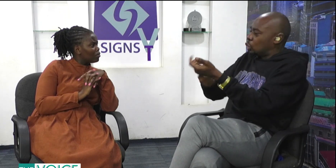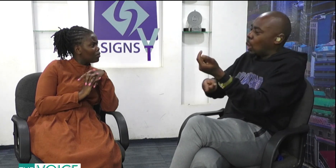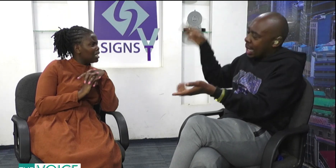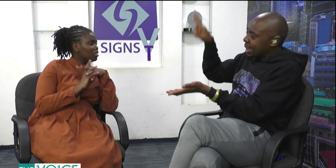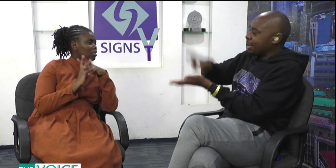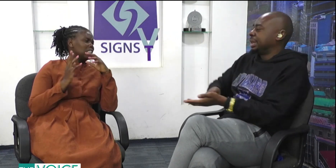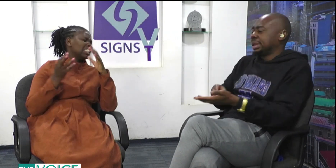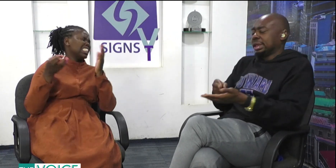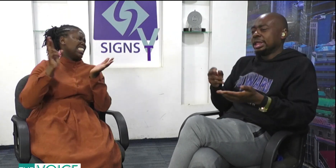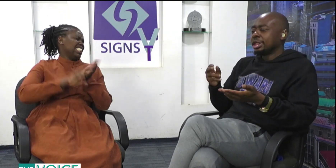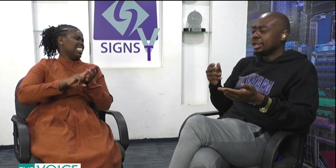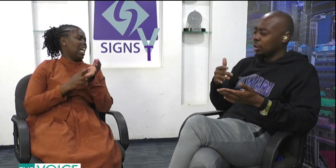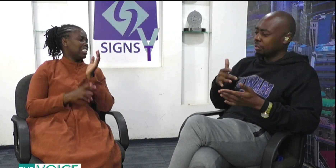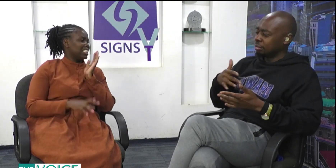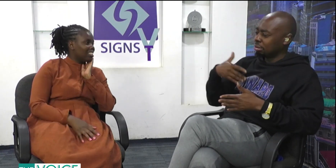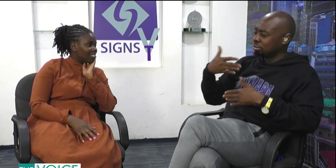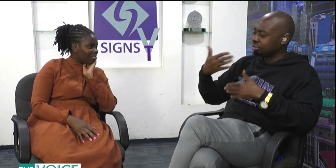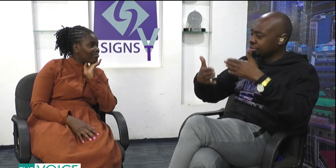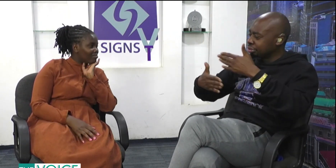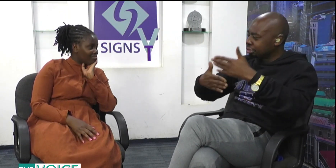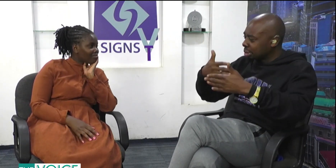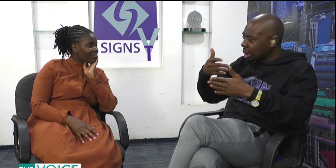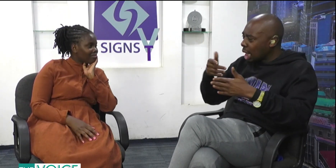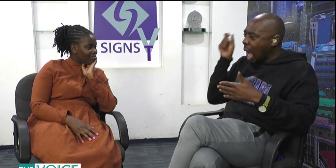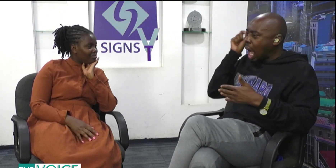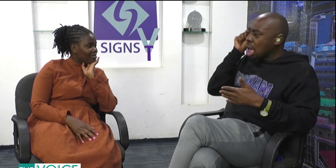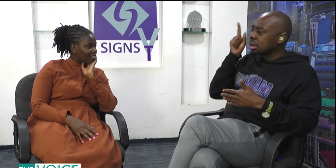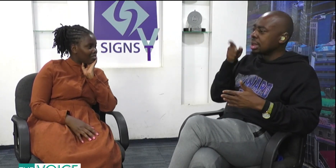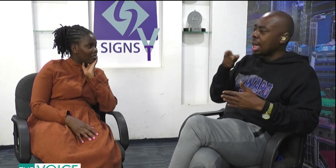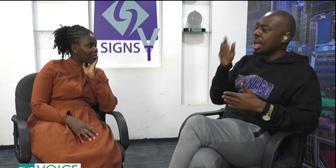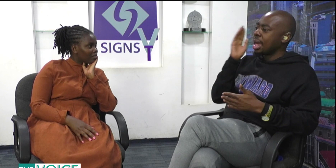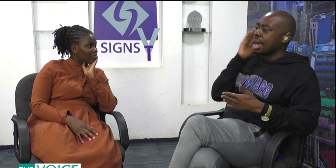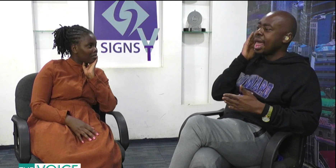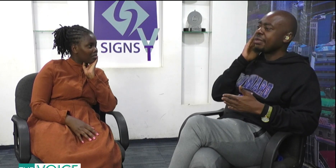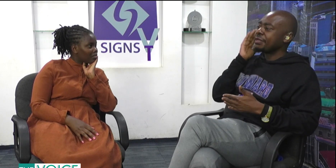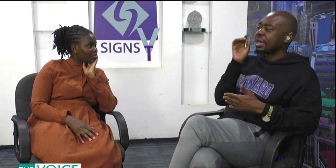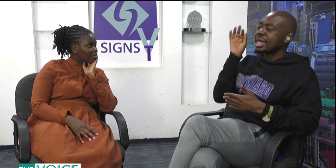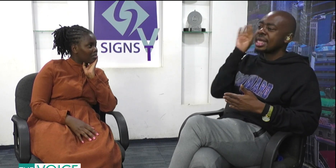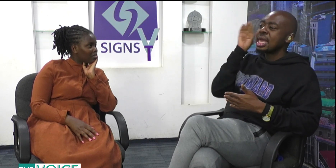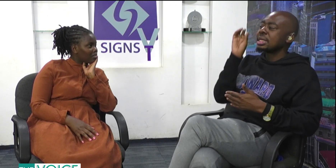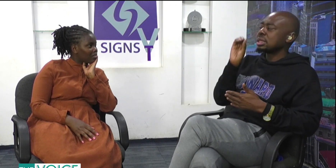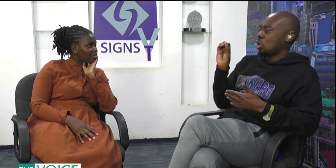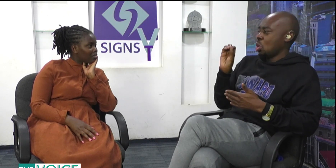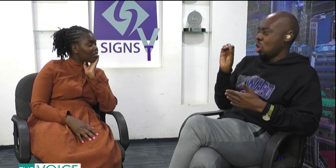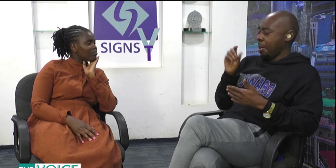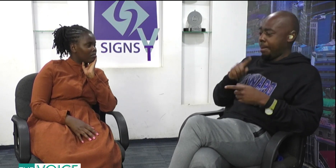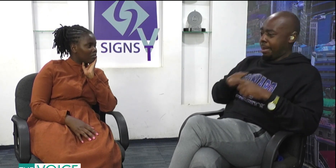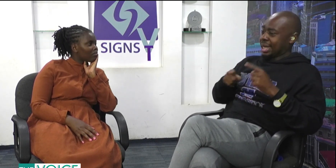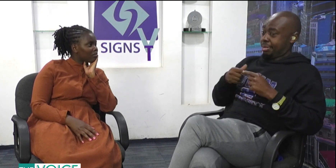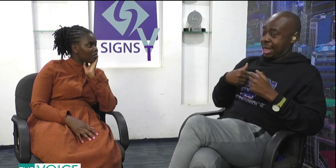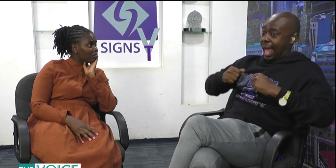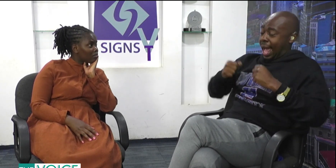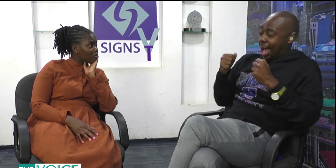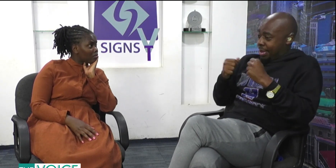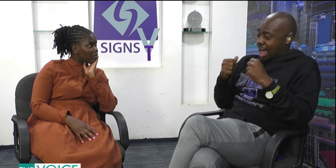understanding what the teachers were teaching. No, you kept repeating. Yeah, I kept repeating. Because they